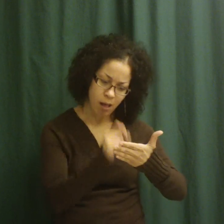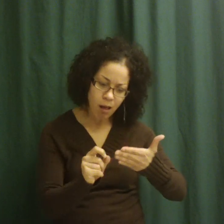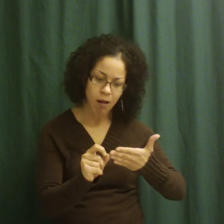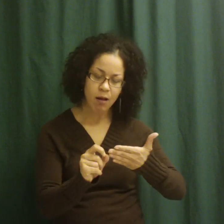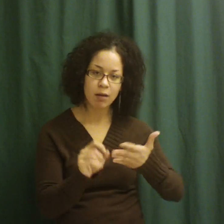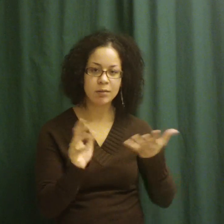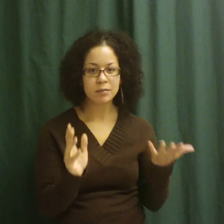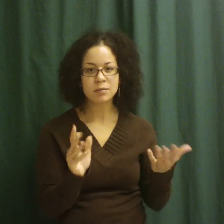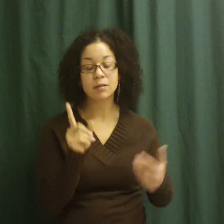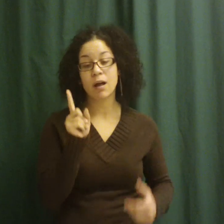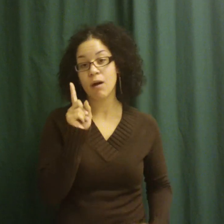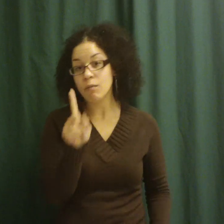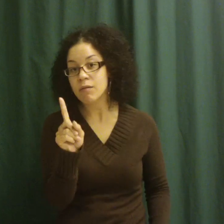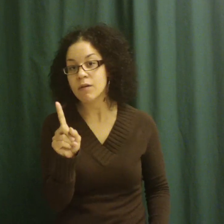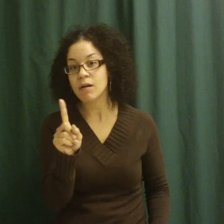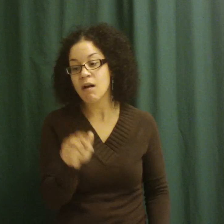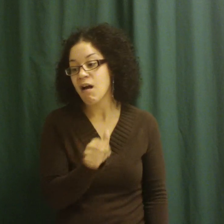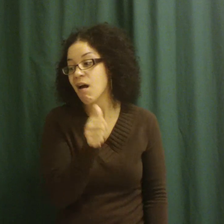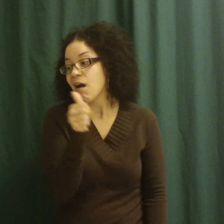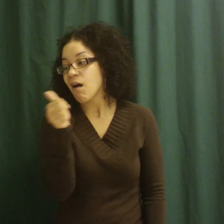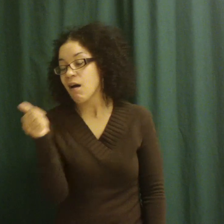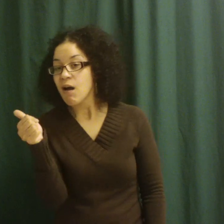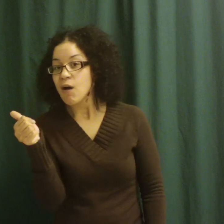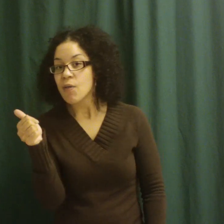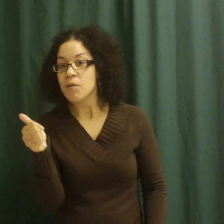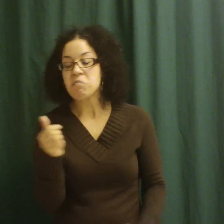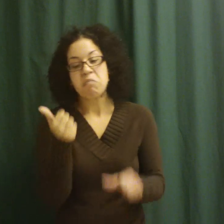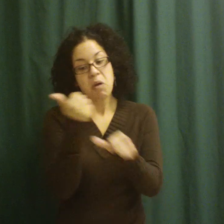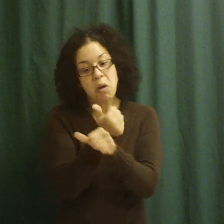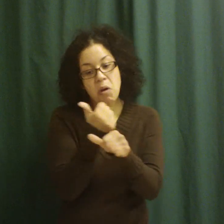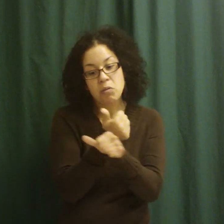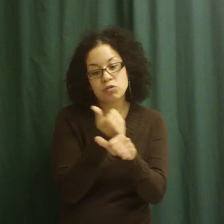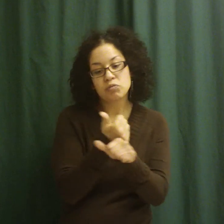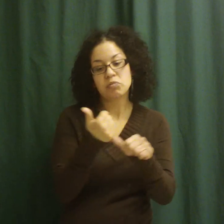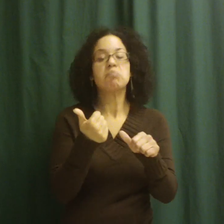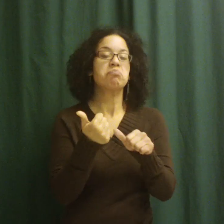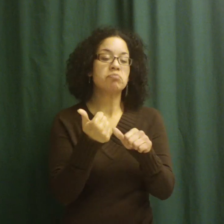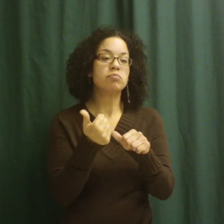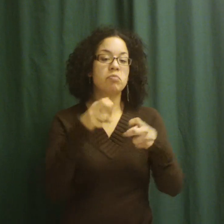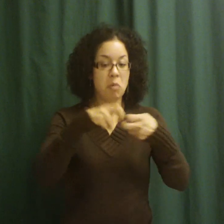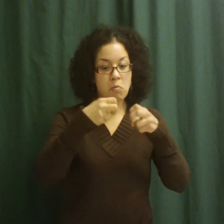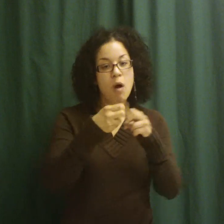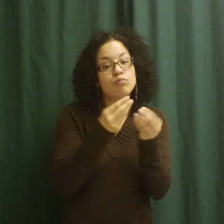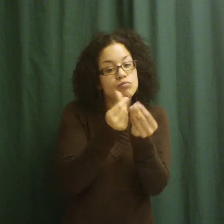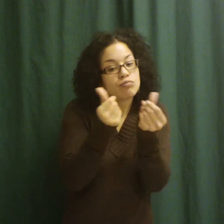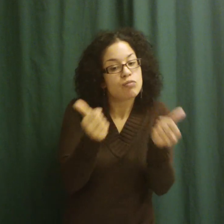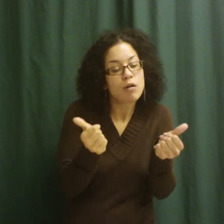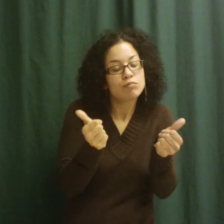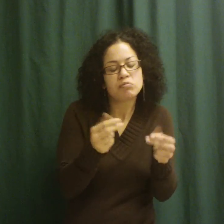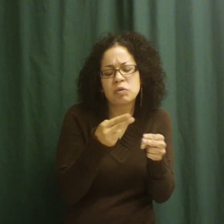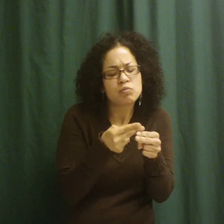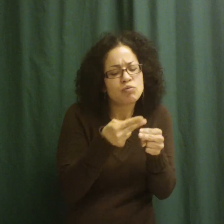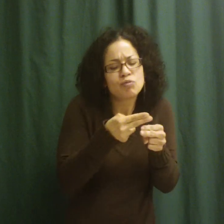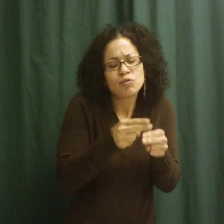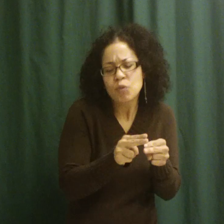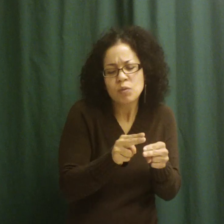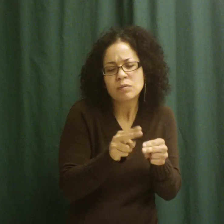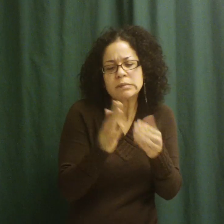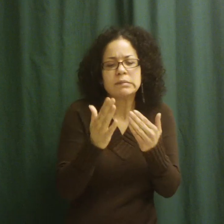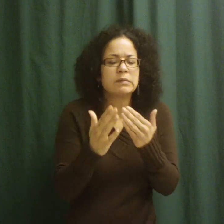However, other derivations are very short and elegant, such as